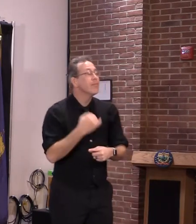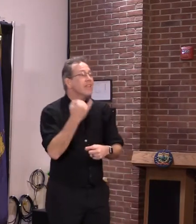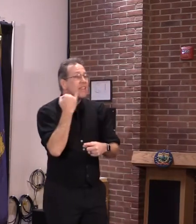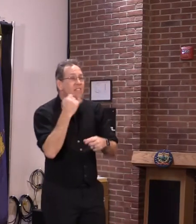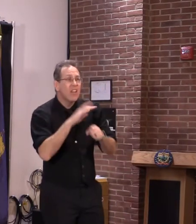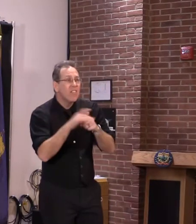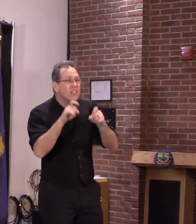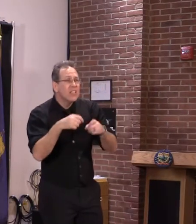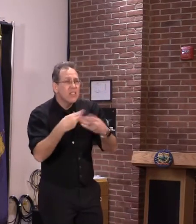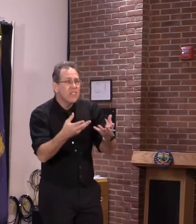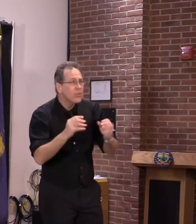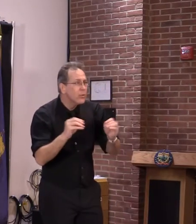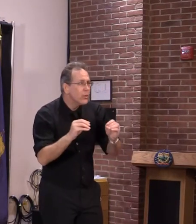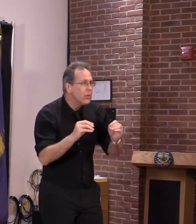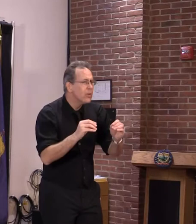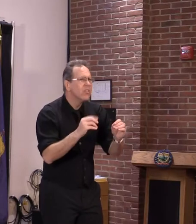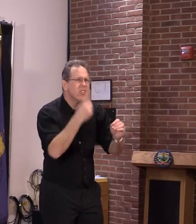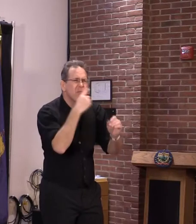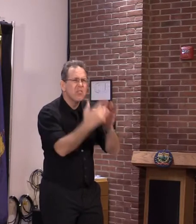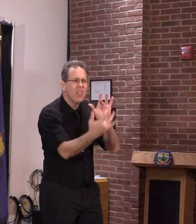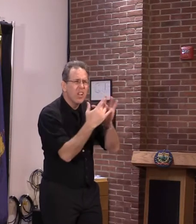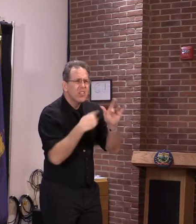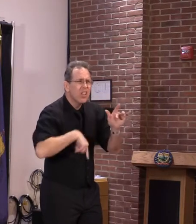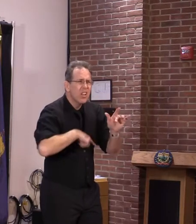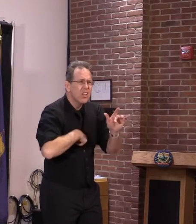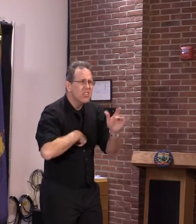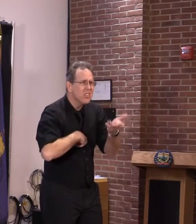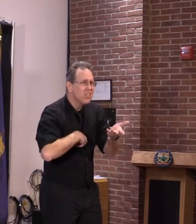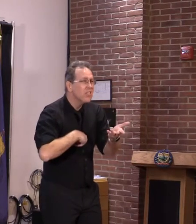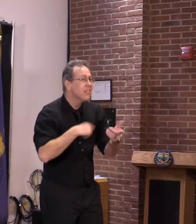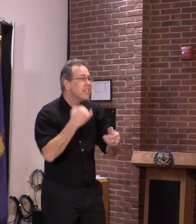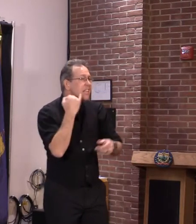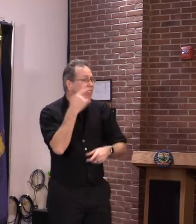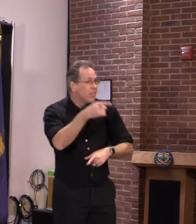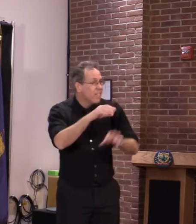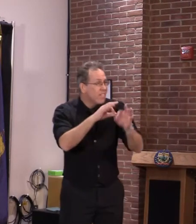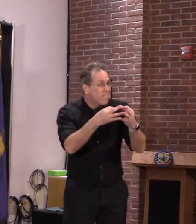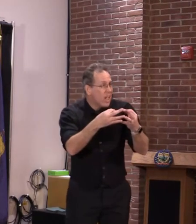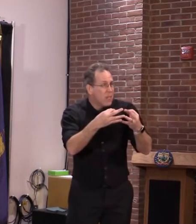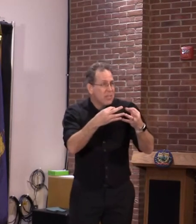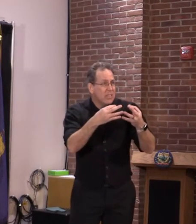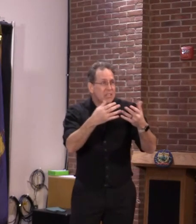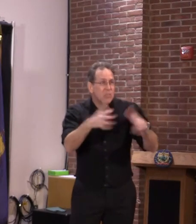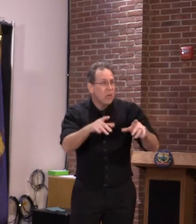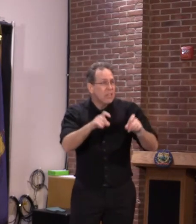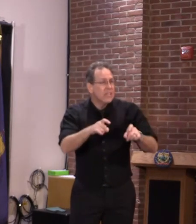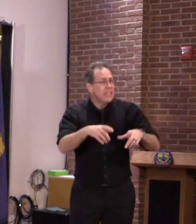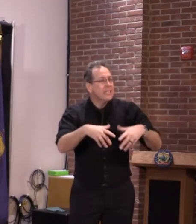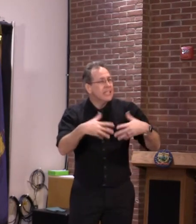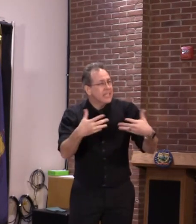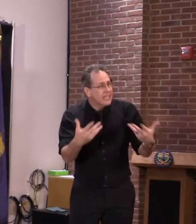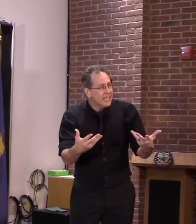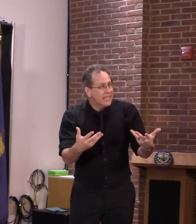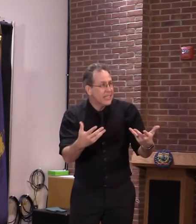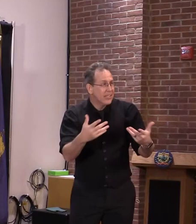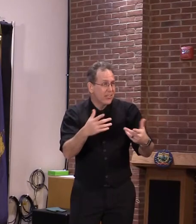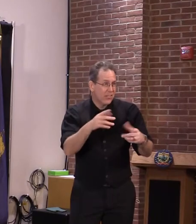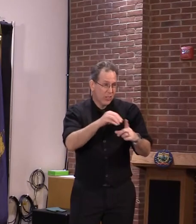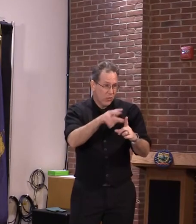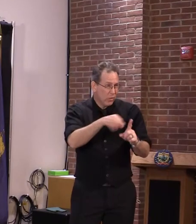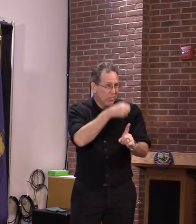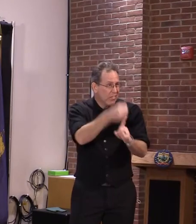the problem is choosing not to, again, if you are a student who's been